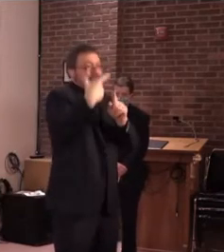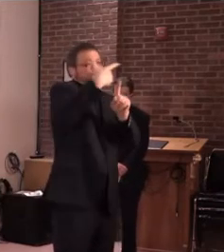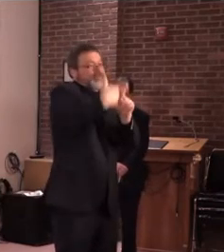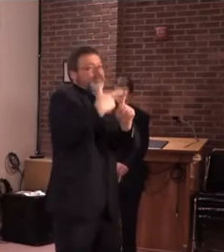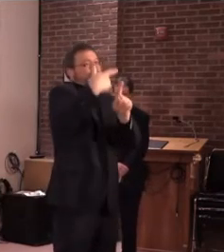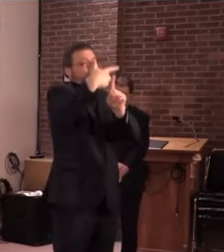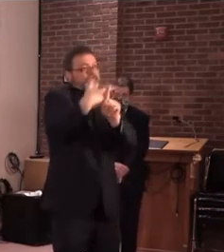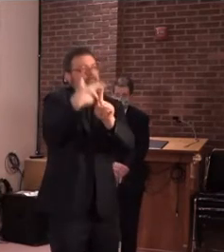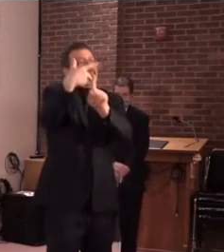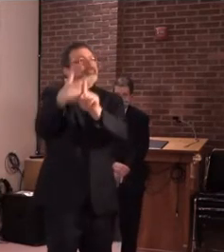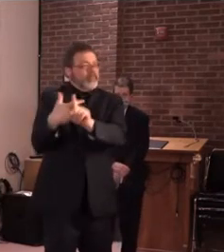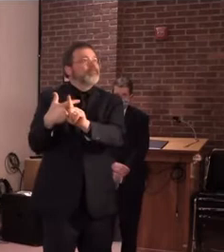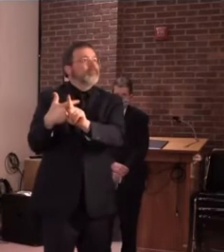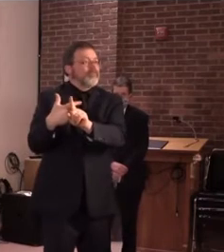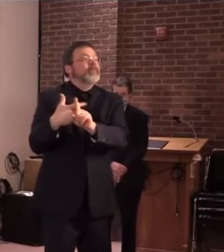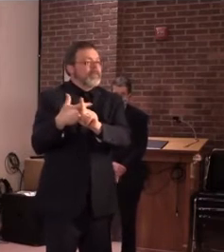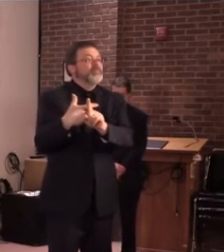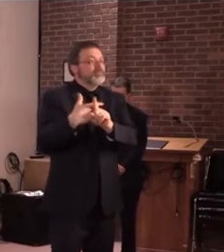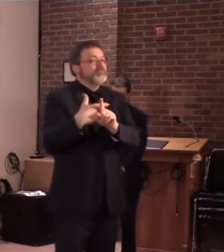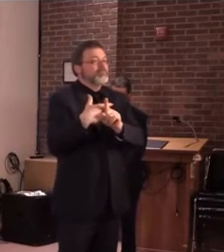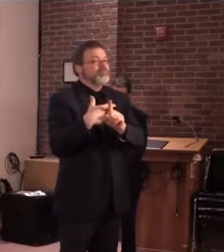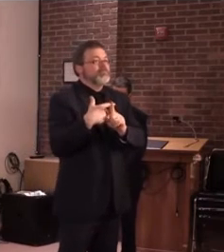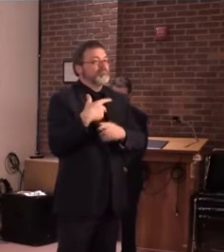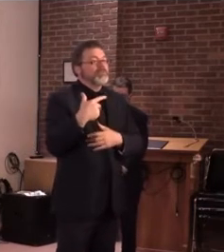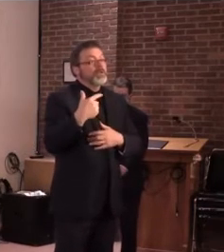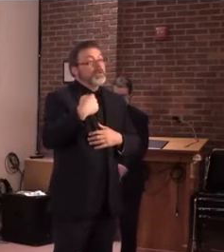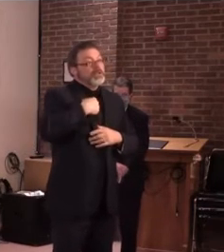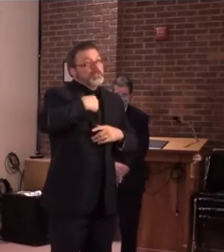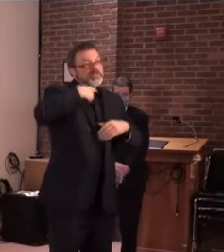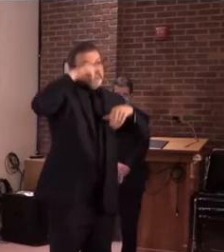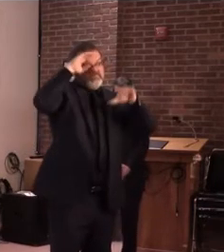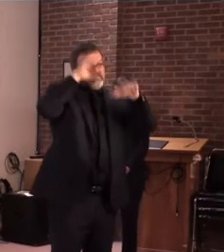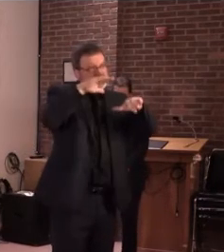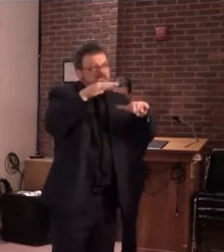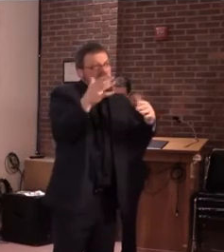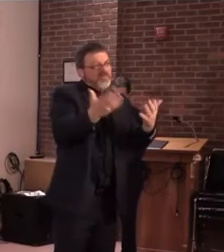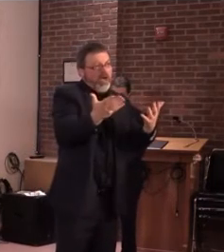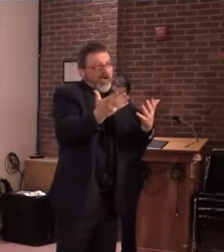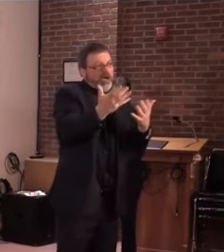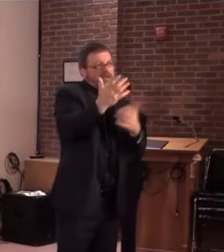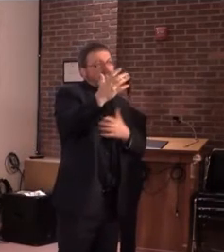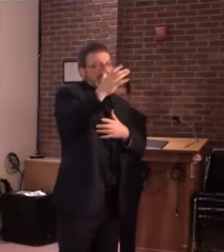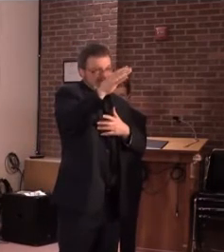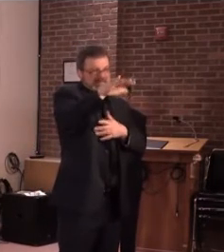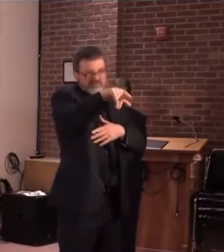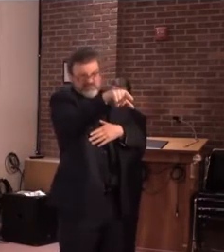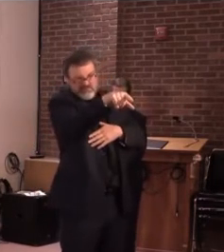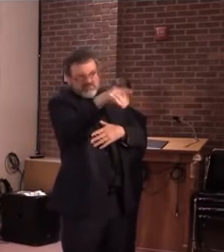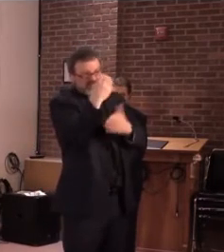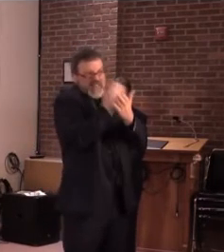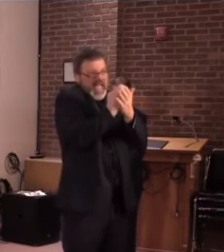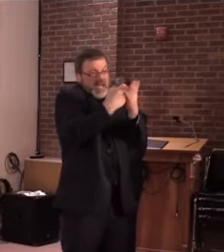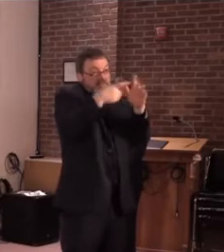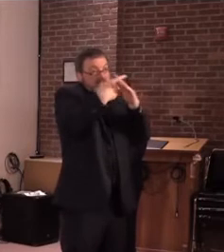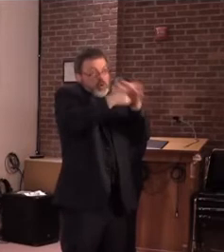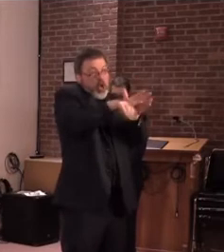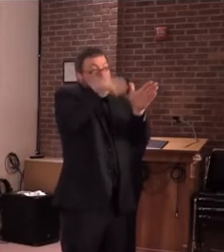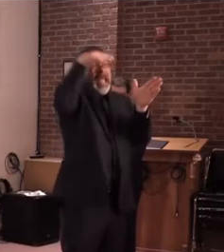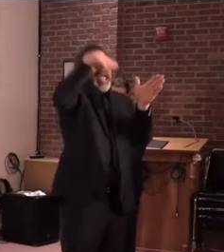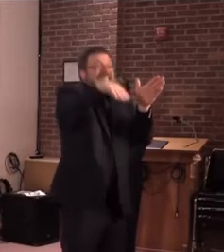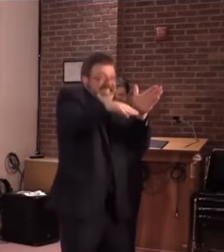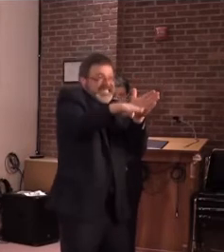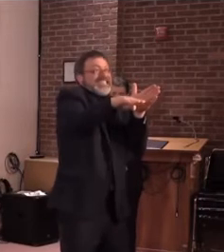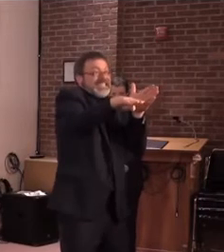going to help jumpstart our economy, restart our economy, and get the revenues that support the functions of state